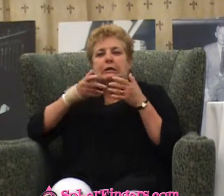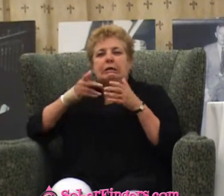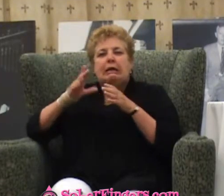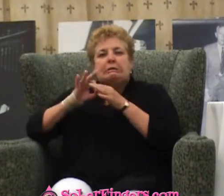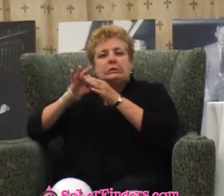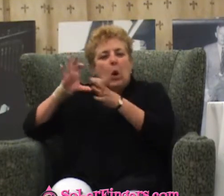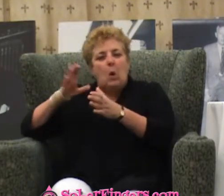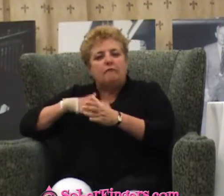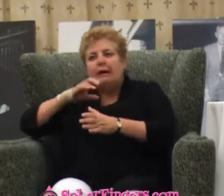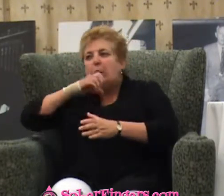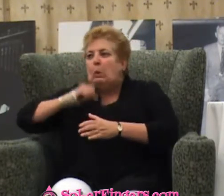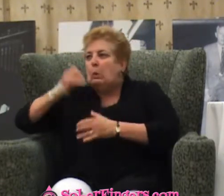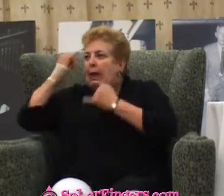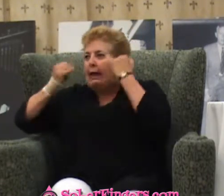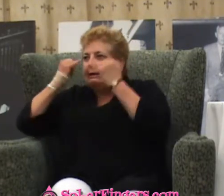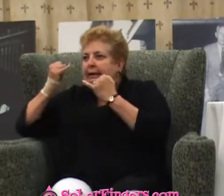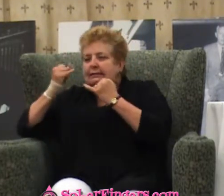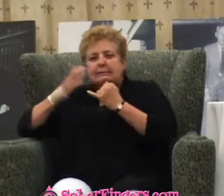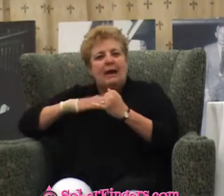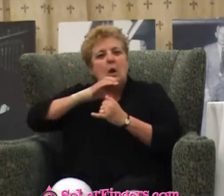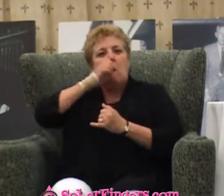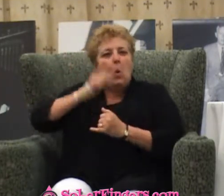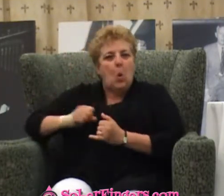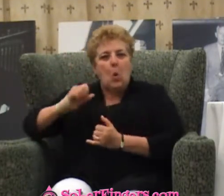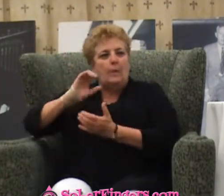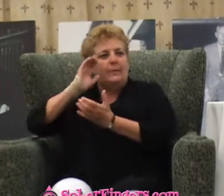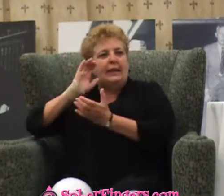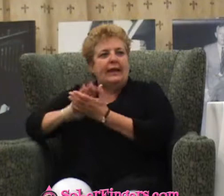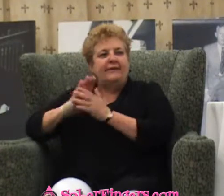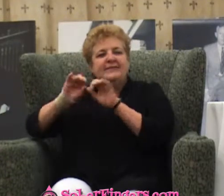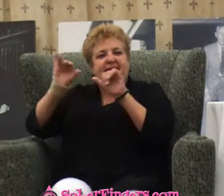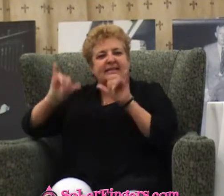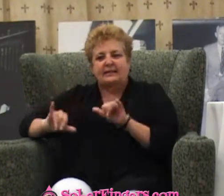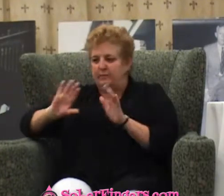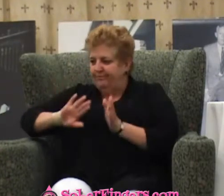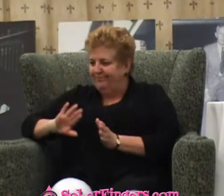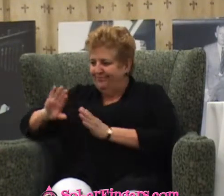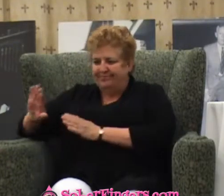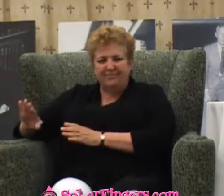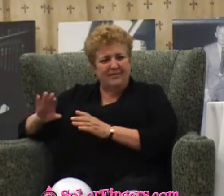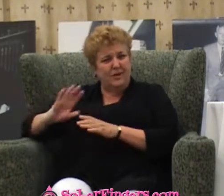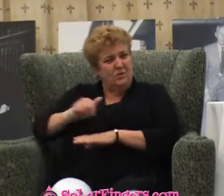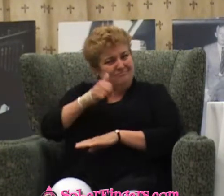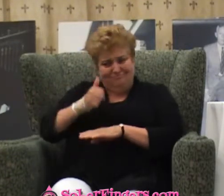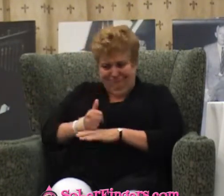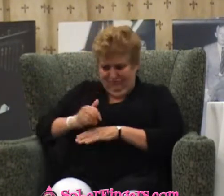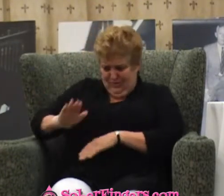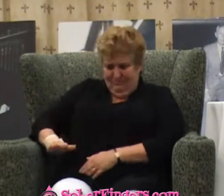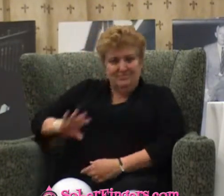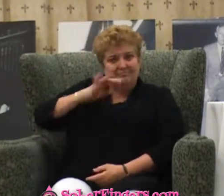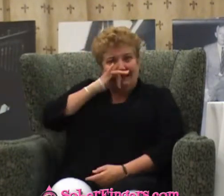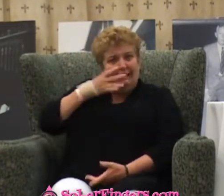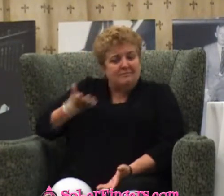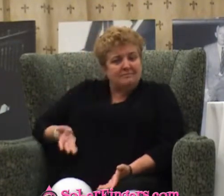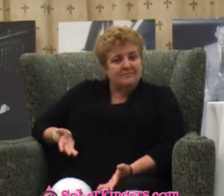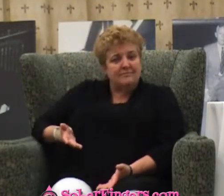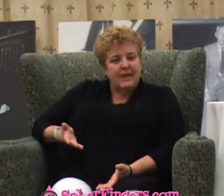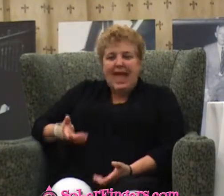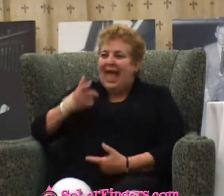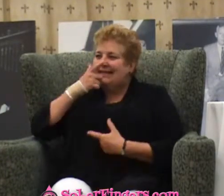of a belief system that I had established from the time I was a child. And it's so interesting because, we have a